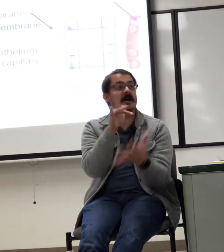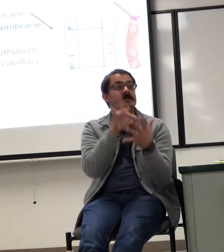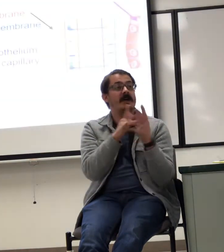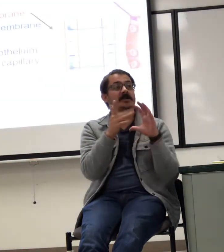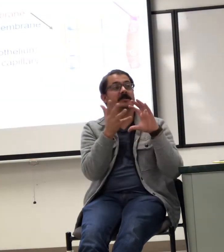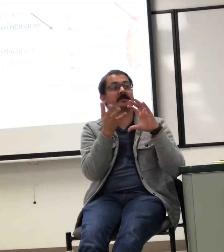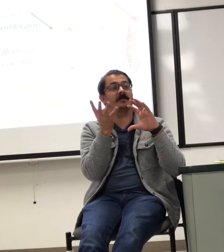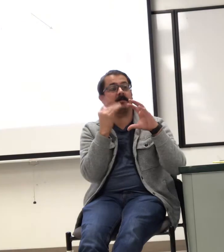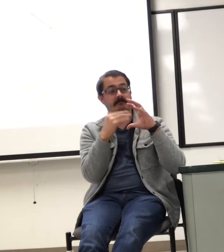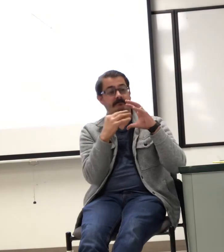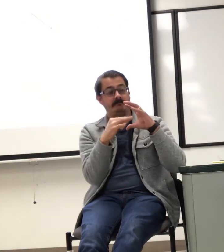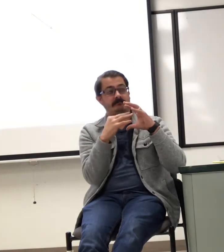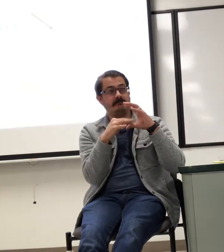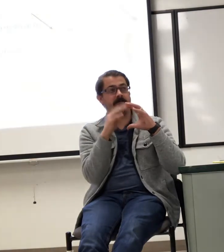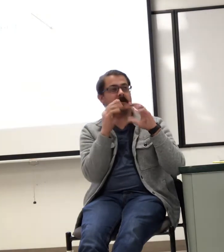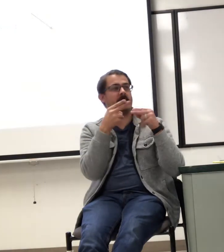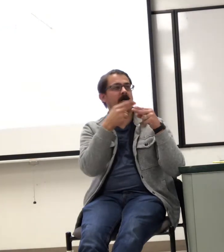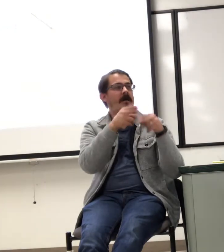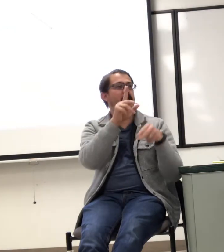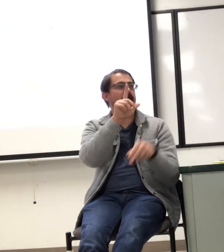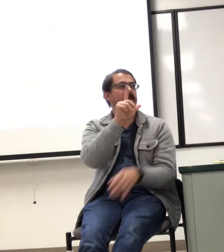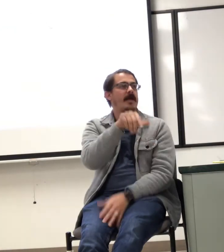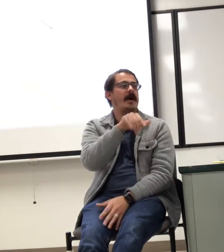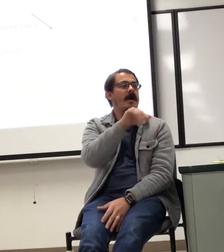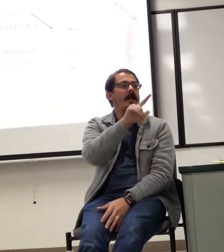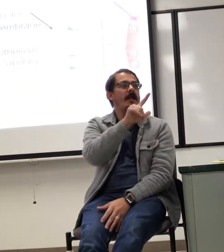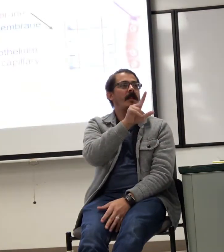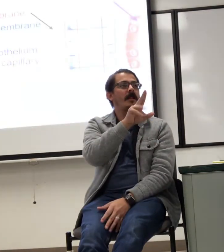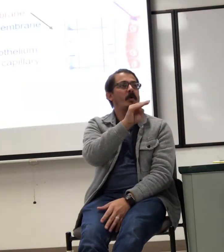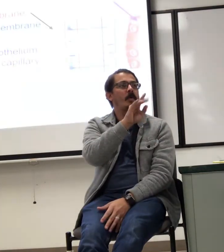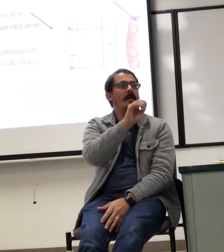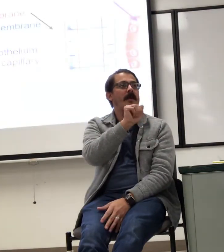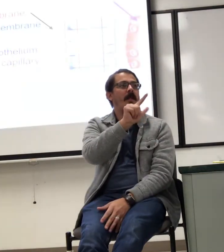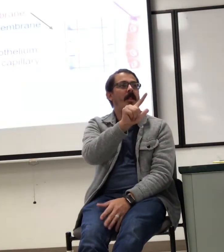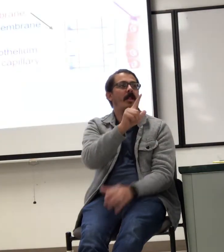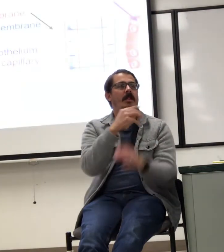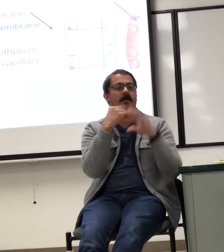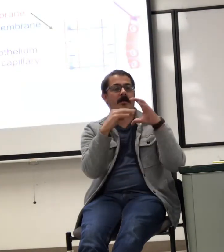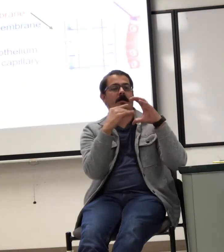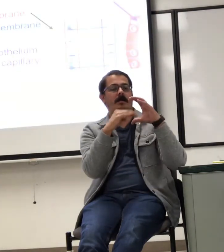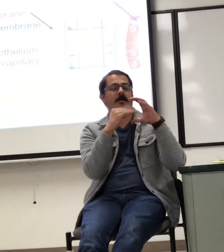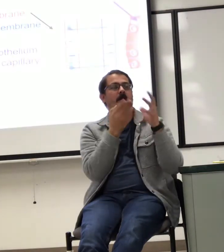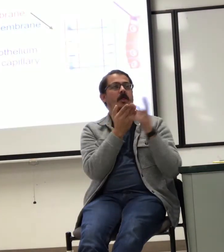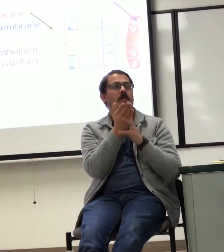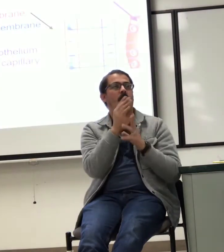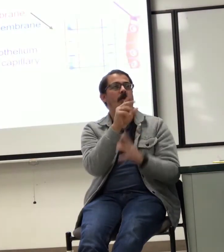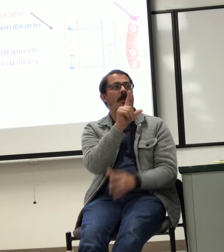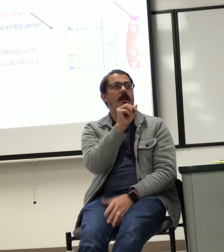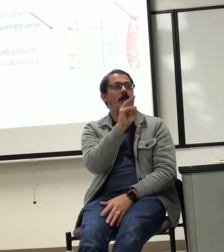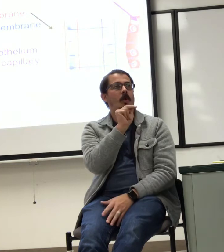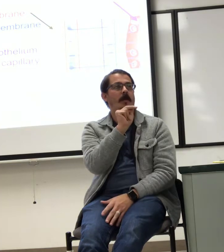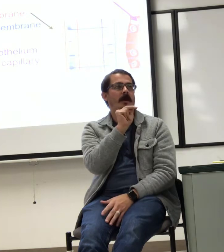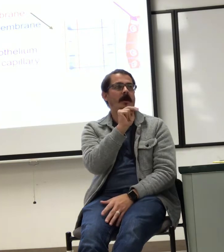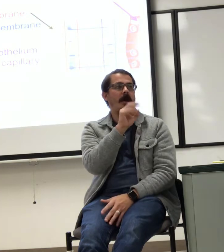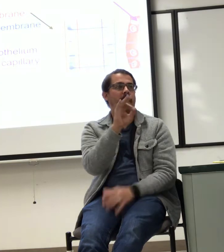that the luminal side because the filtrate is flowing through the lumen of the tube.